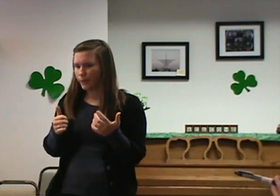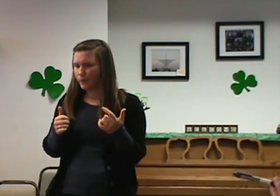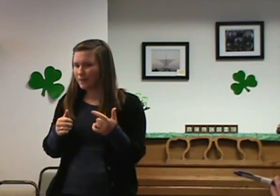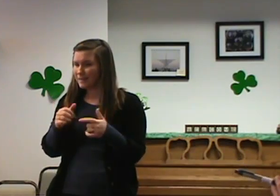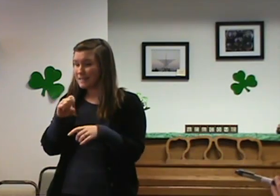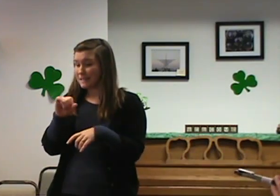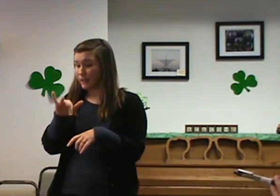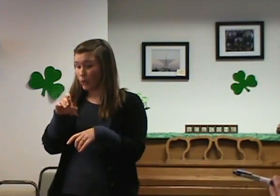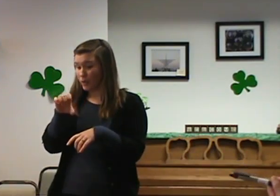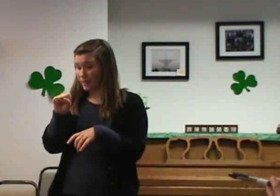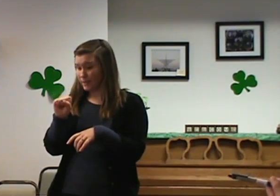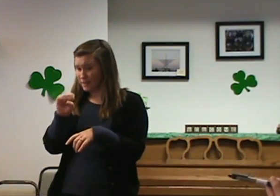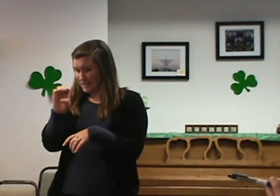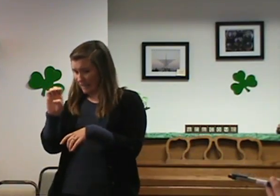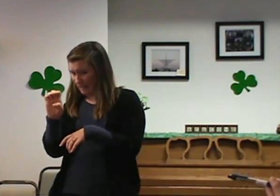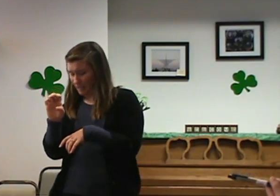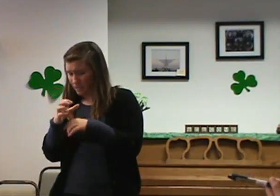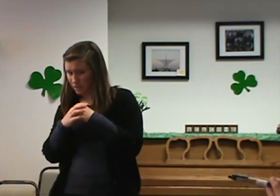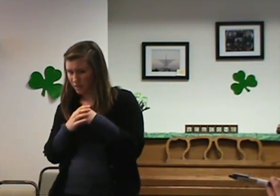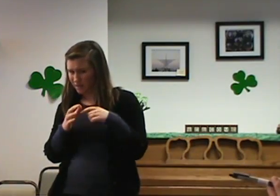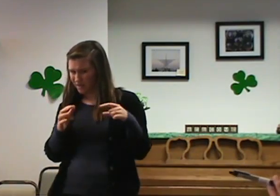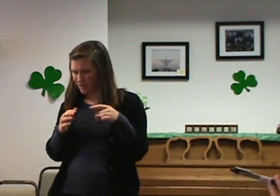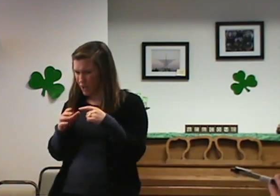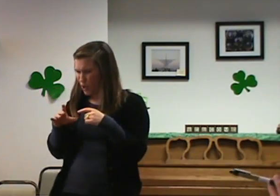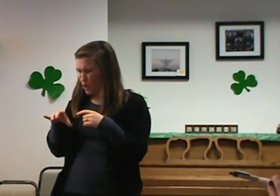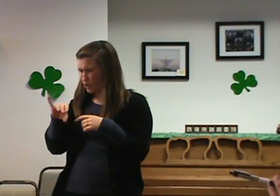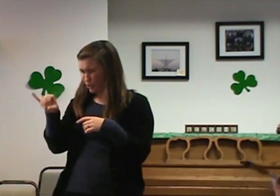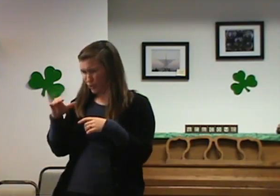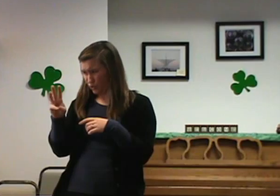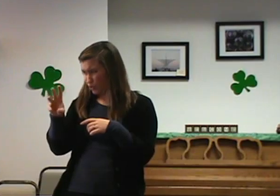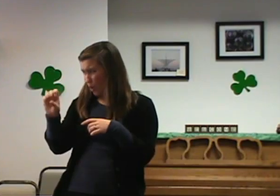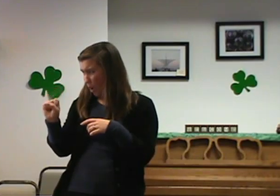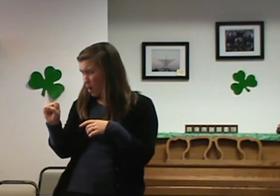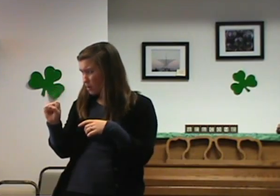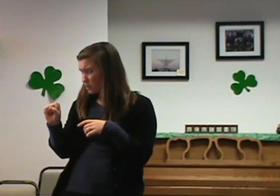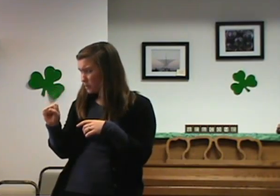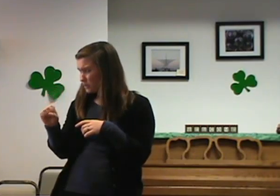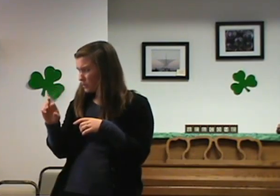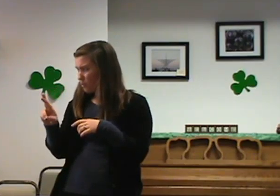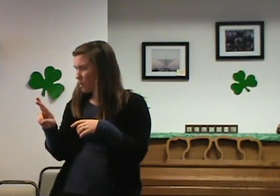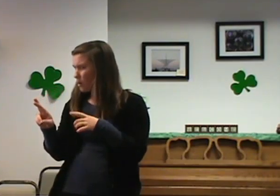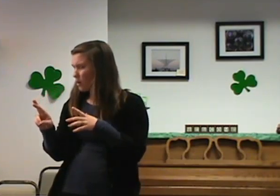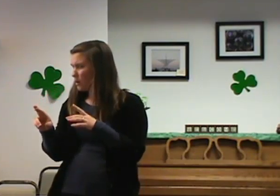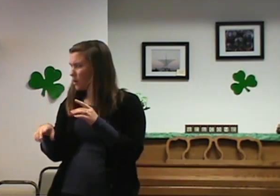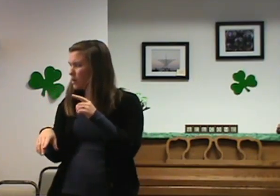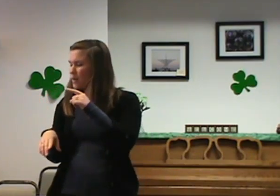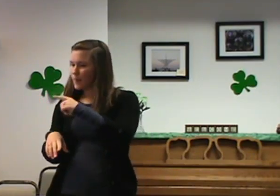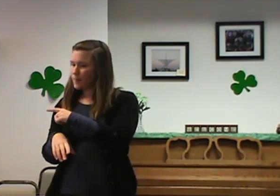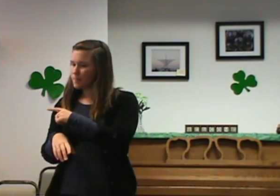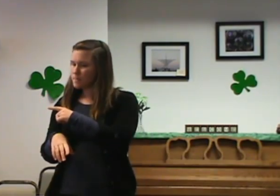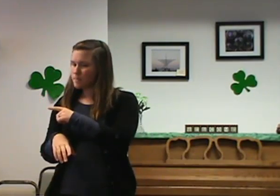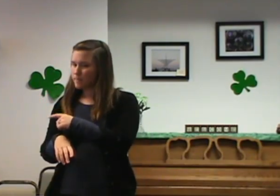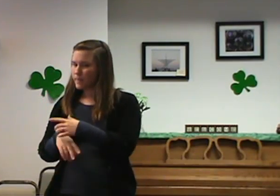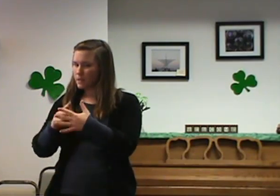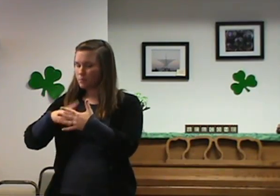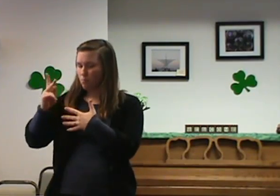that JAWS or is that this one is Open Book. Open The Book? program that's Okay. in, that